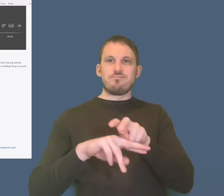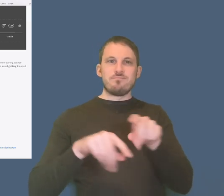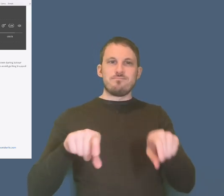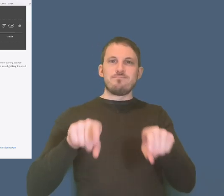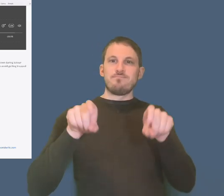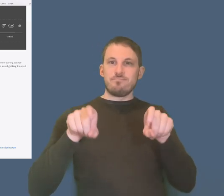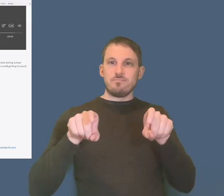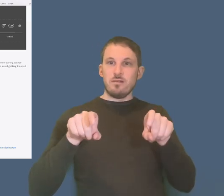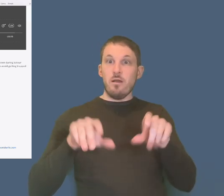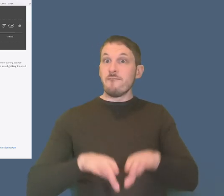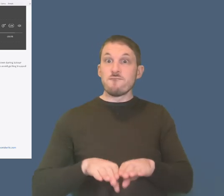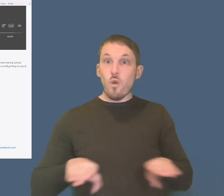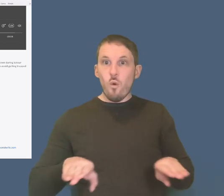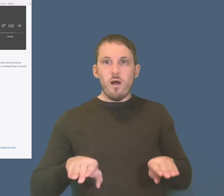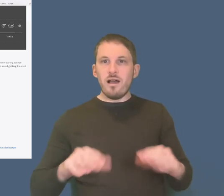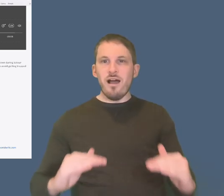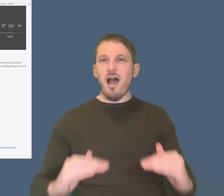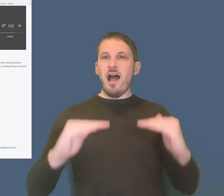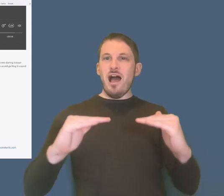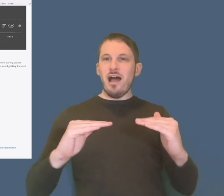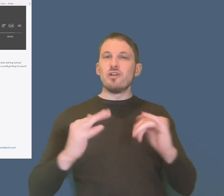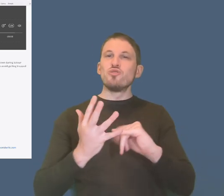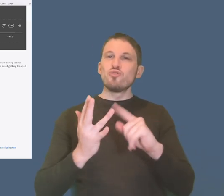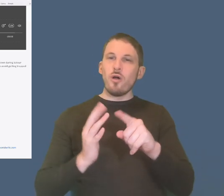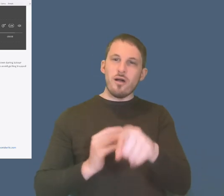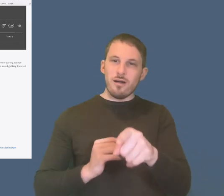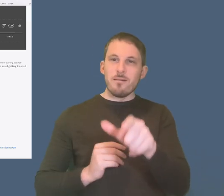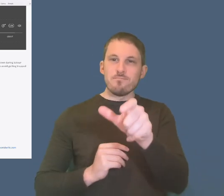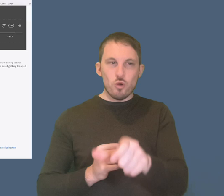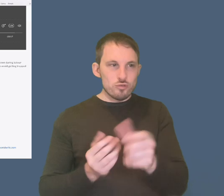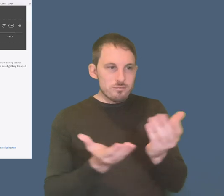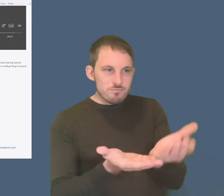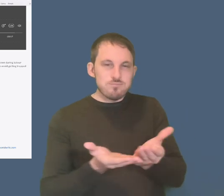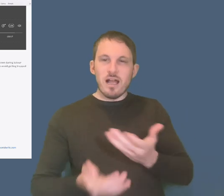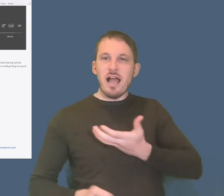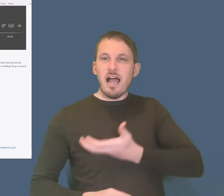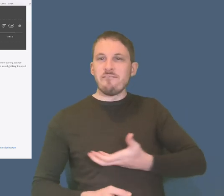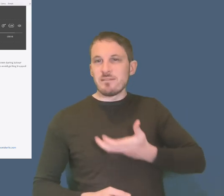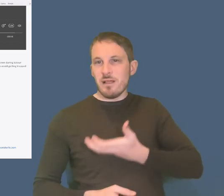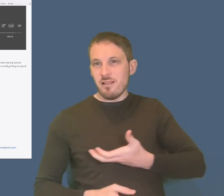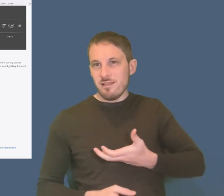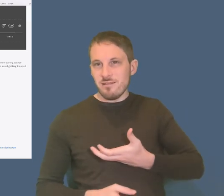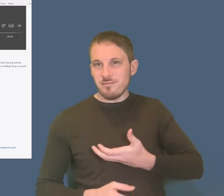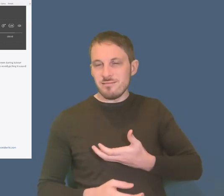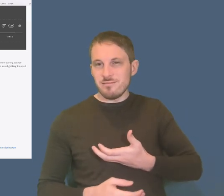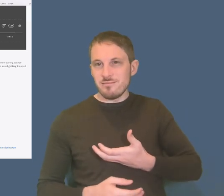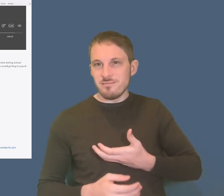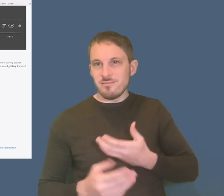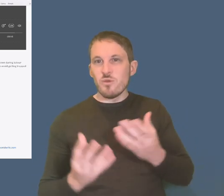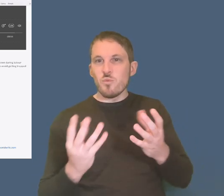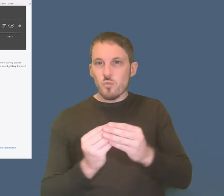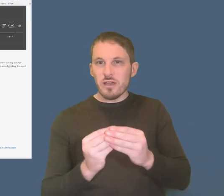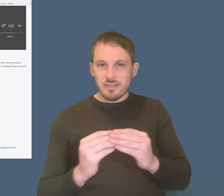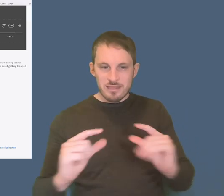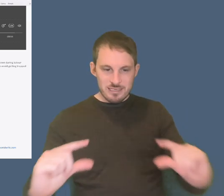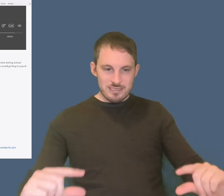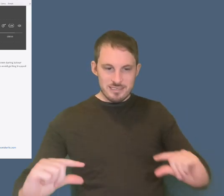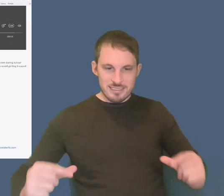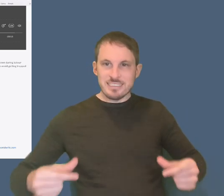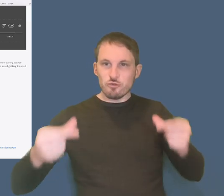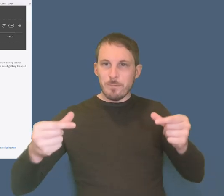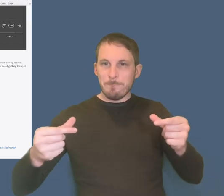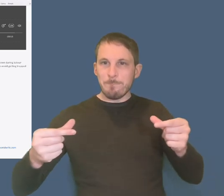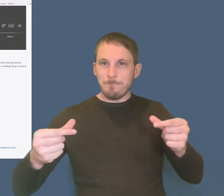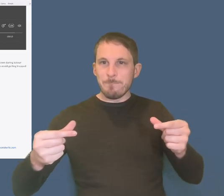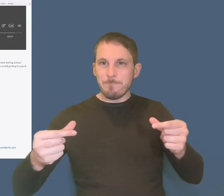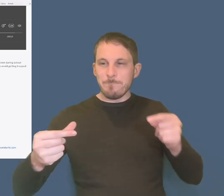enough for the comfort of the care provider. It's usually on a hospital bed with or without stirrups. So stirrups are they're